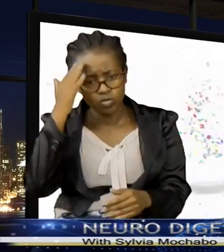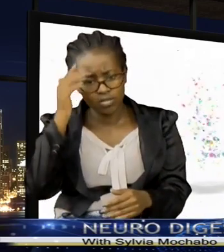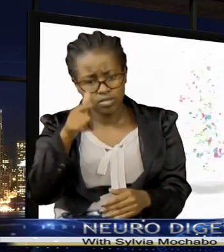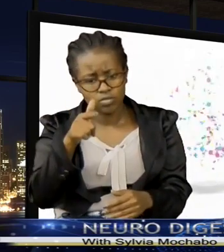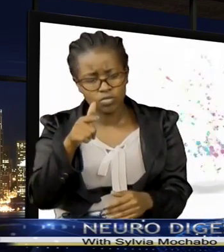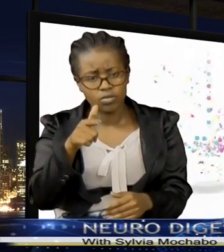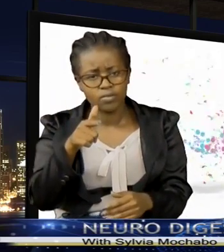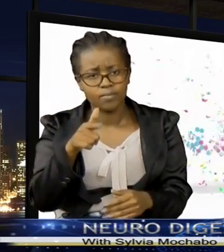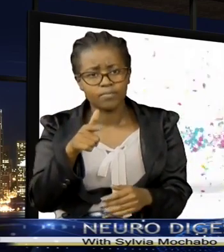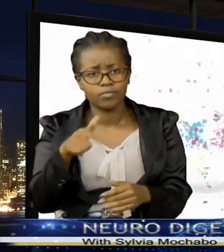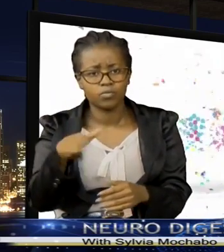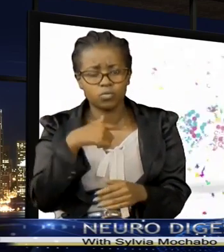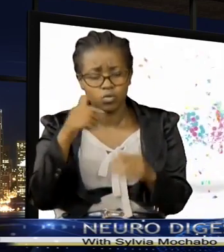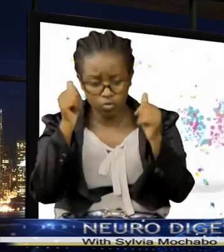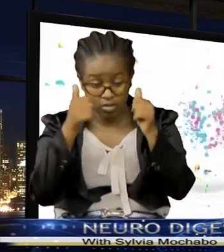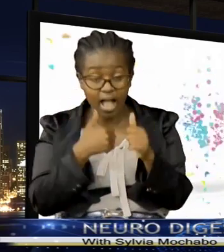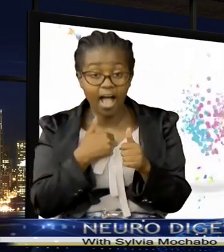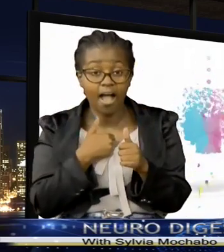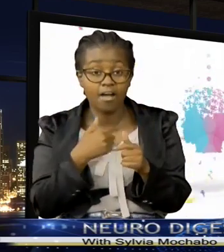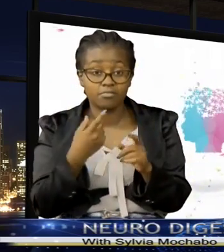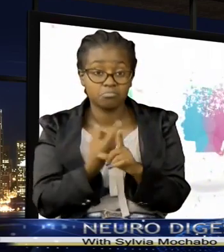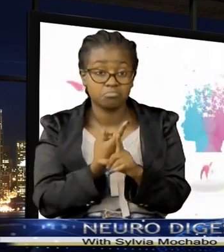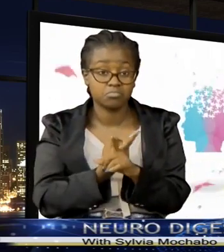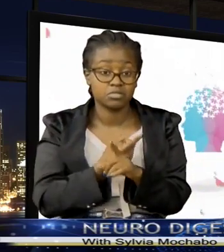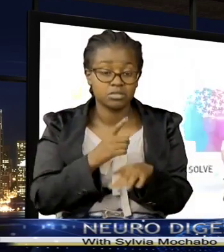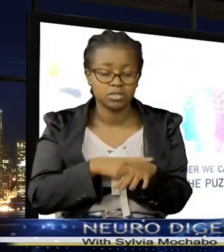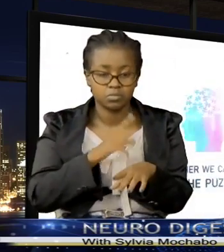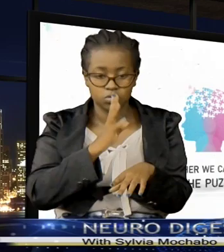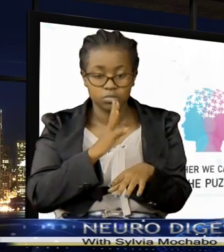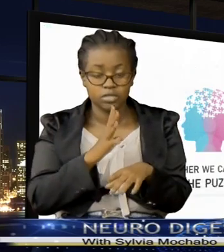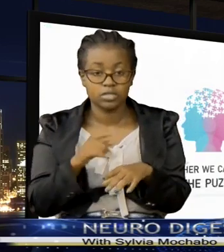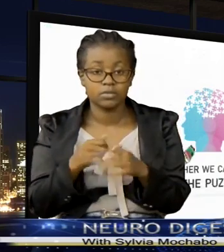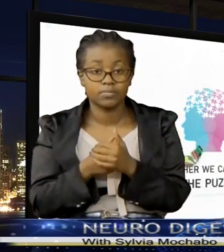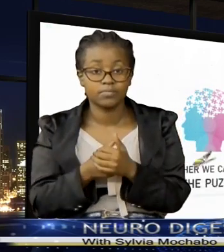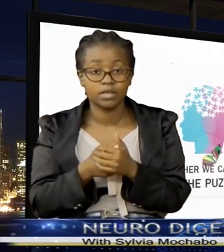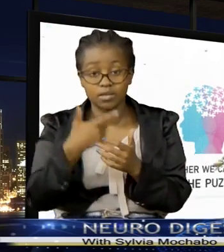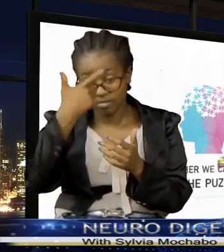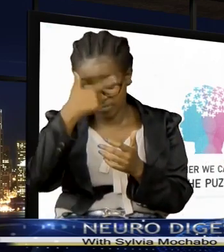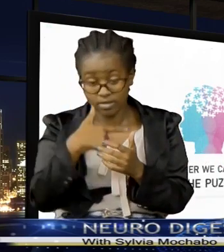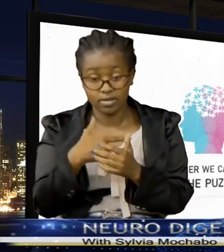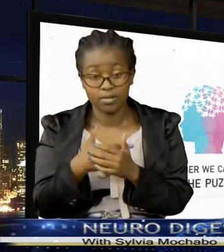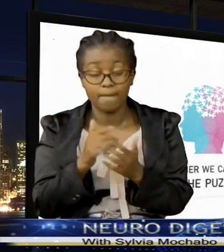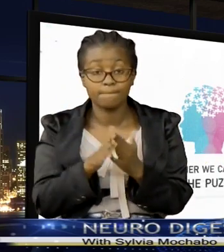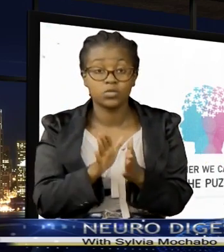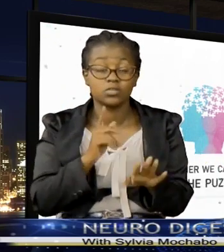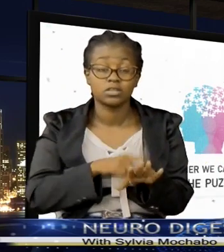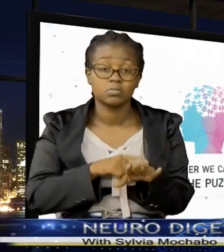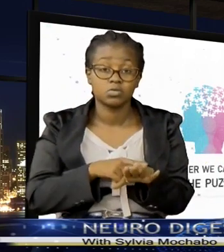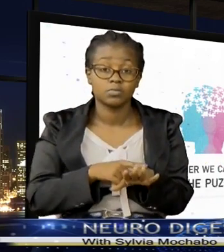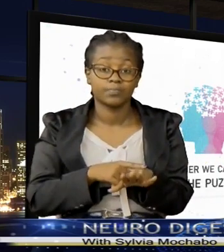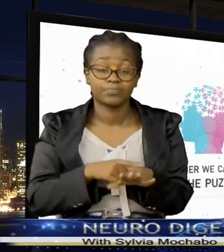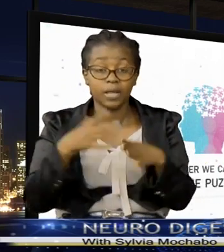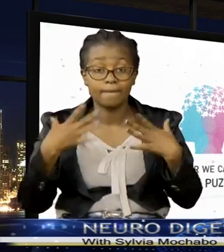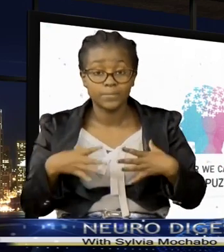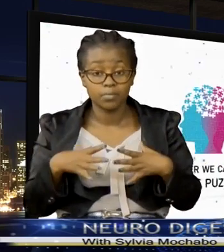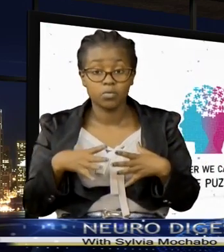was rocking. We all noticed that he had difficulty in speaking, and we noticed that he's blind. Most of the time you'll find